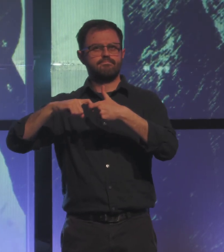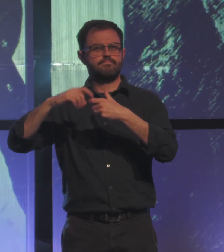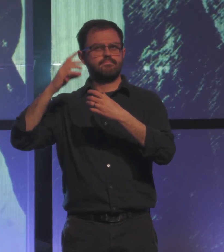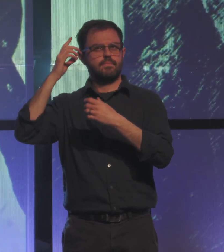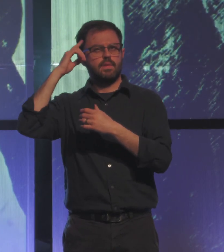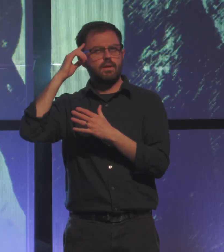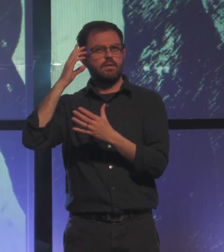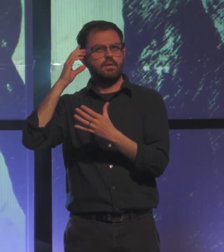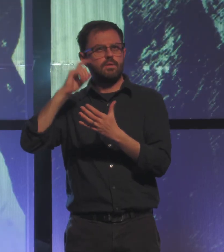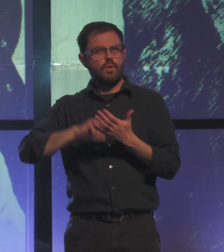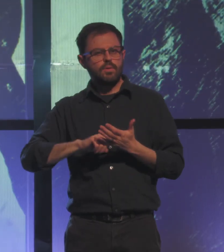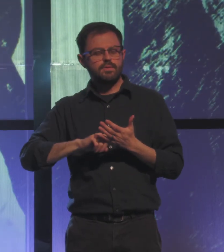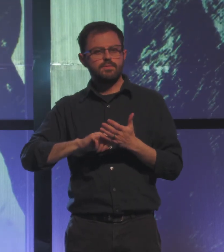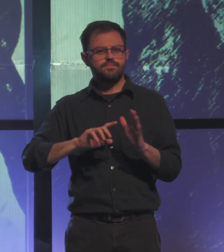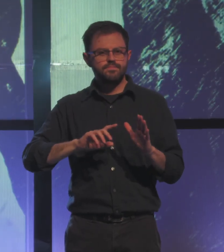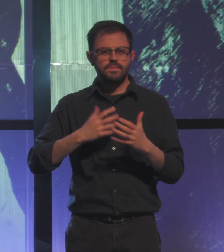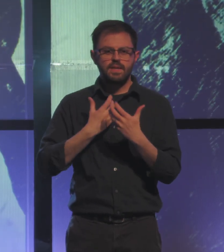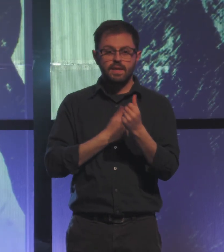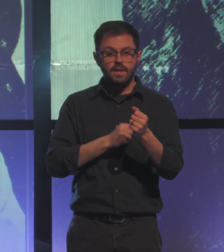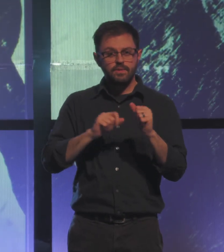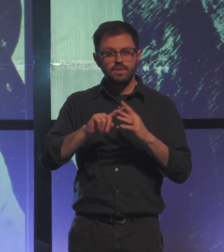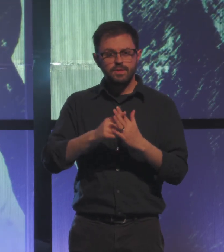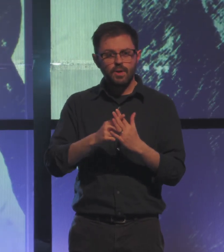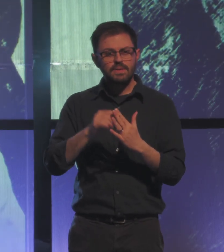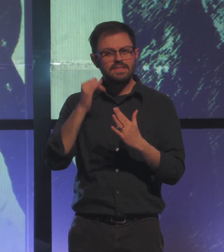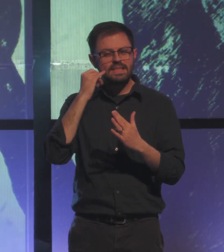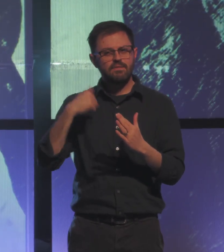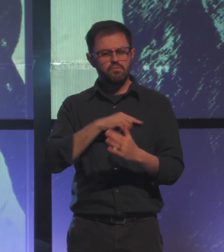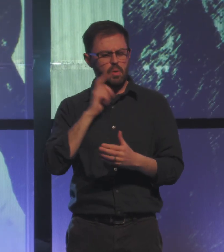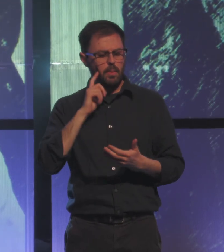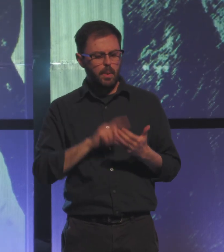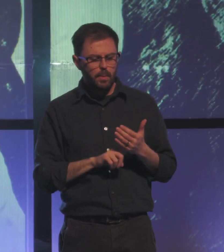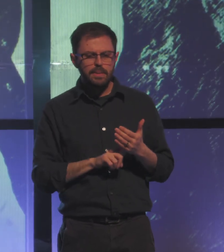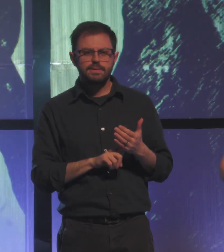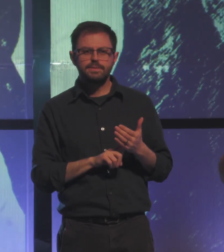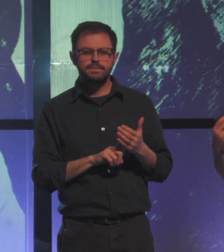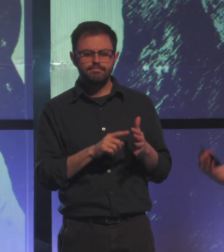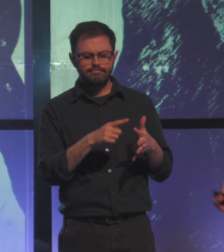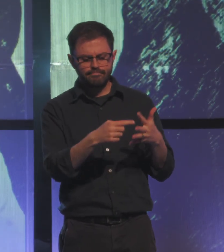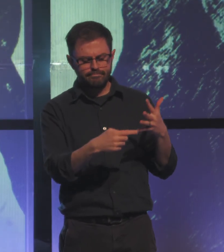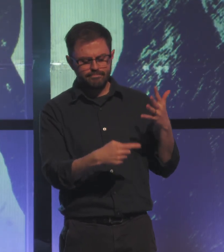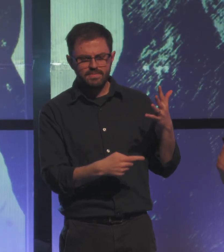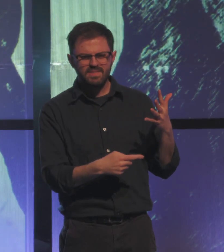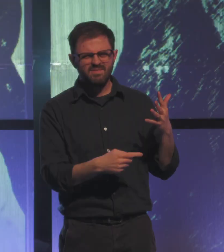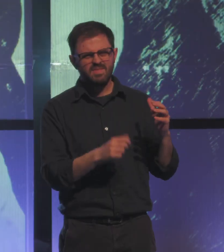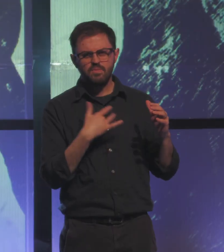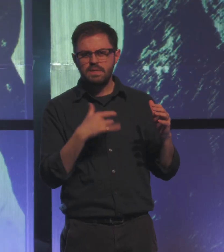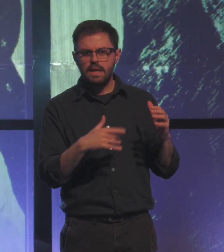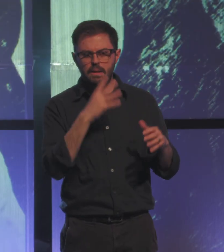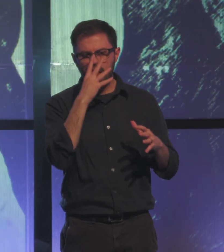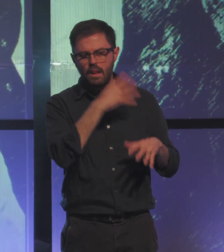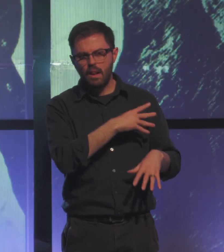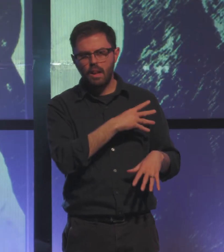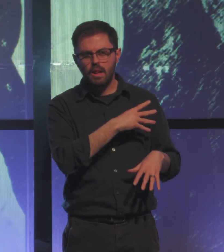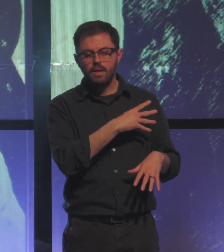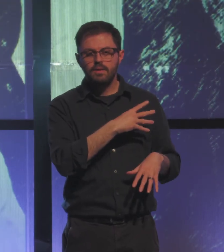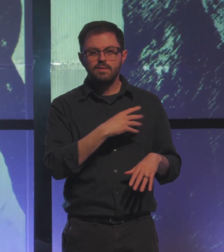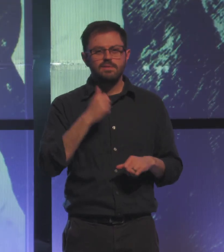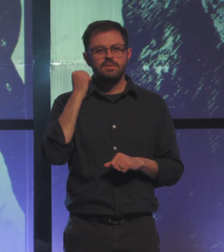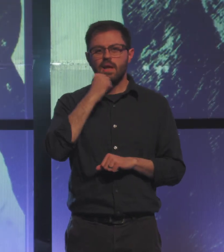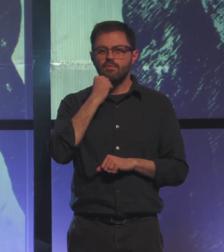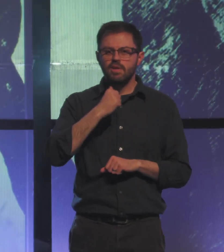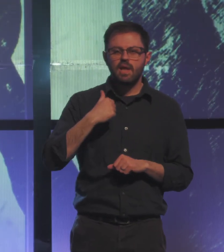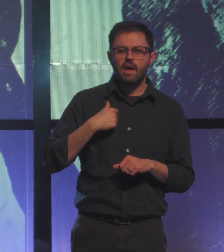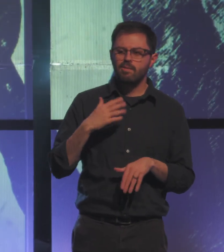Healing begins with noticing what is so easy to overlook. We go through day to day and we just have these kind of